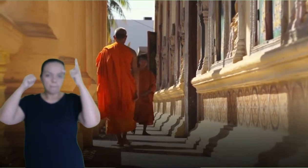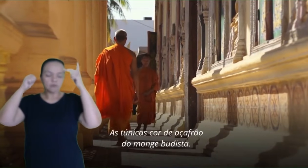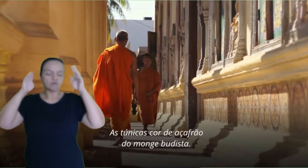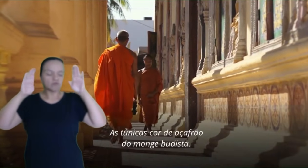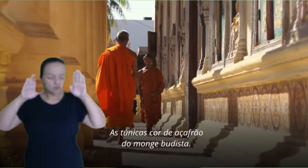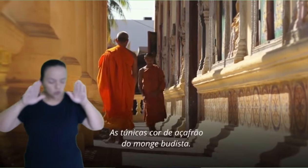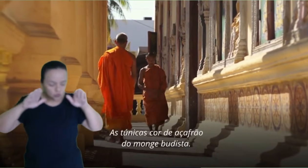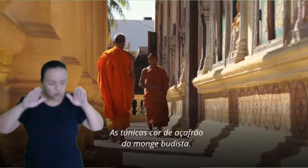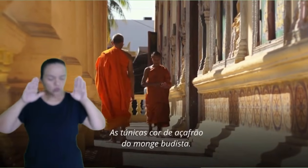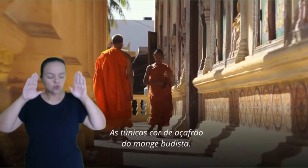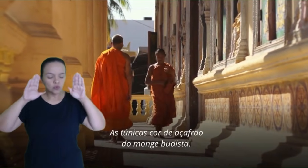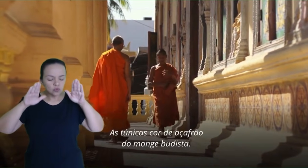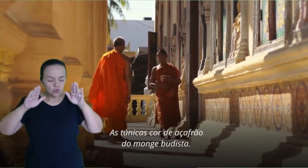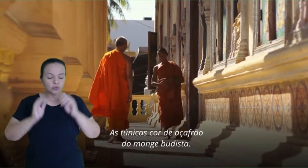the saffron robes of the Buddhist monk.